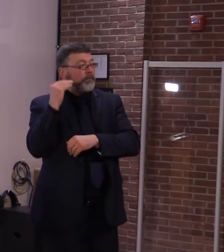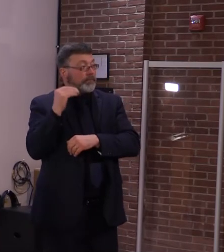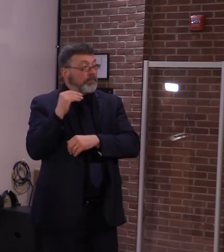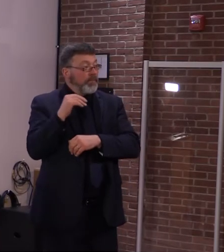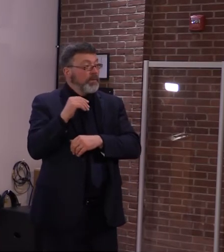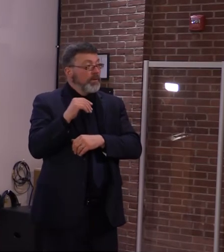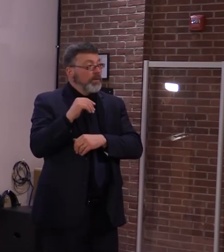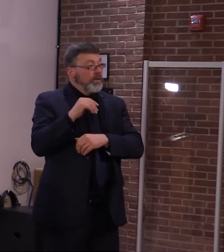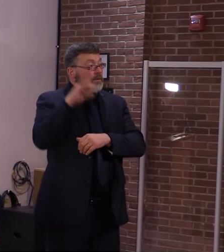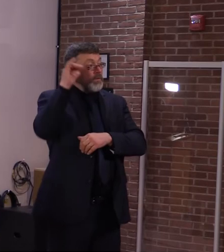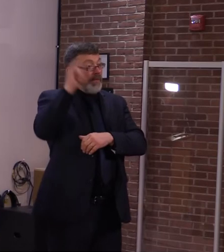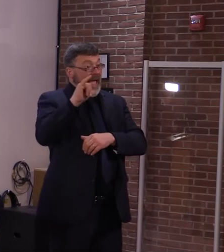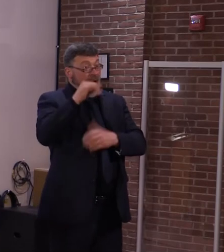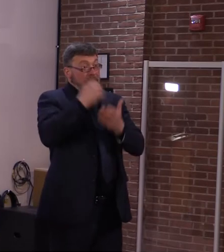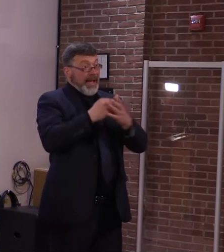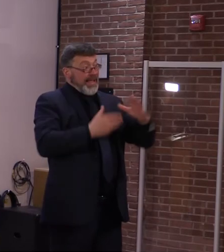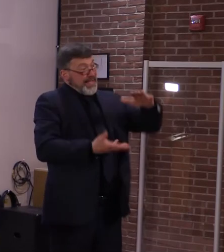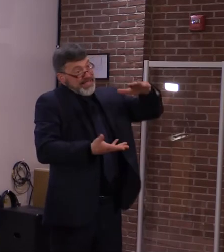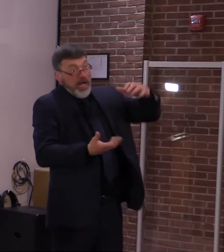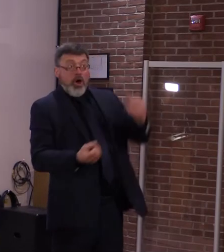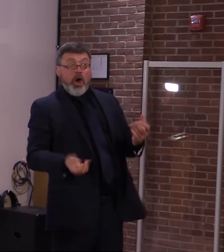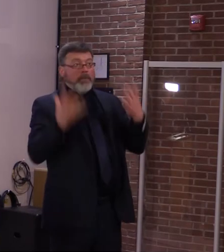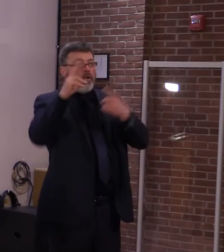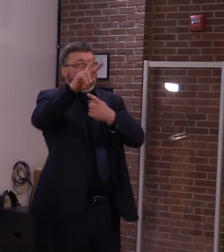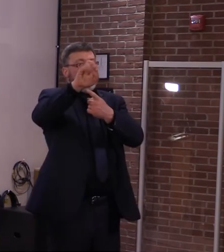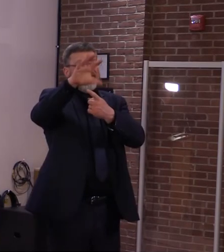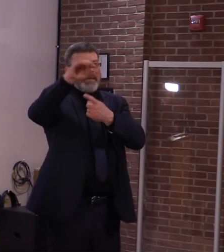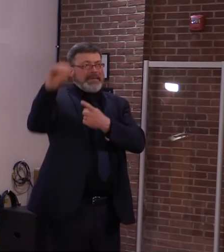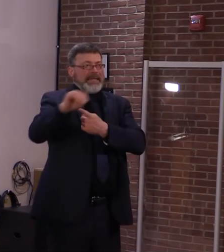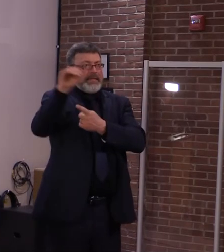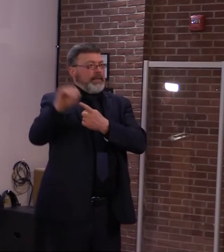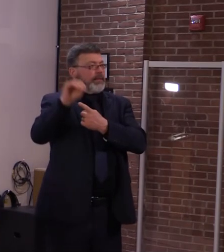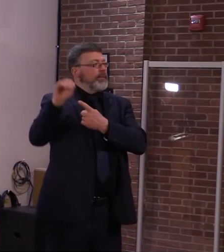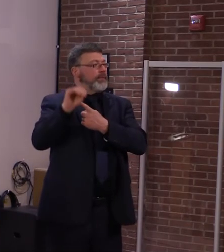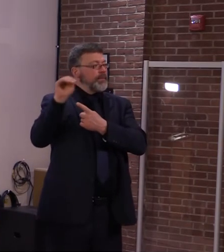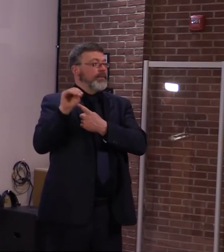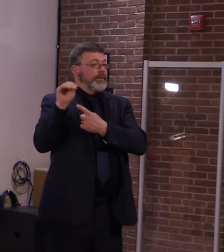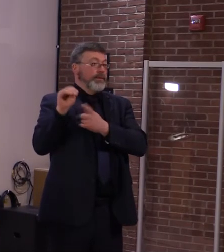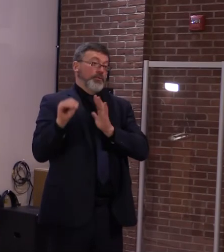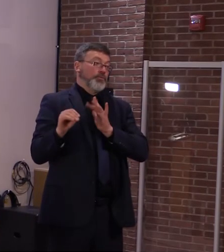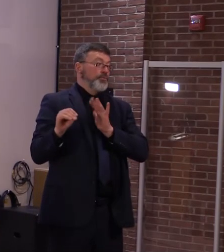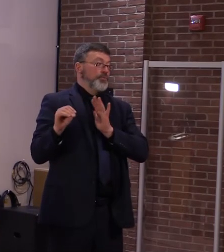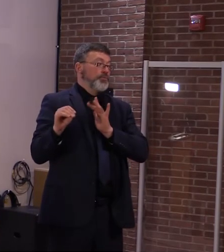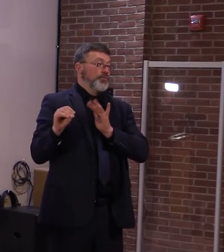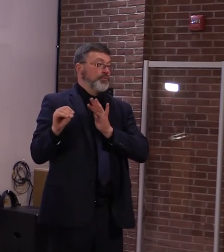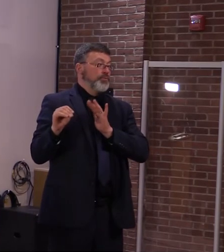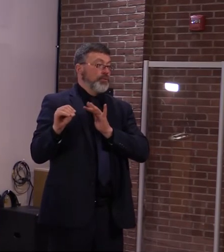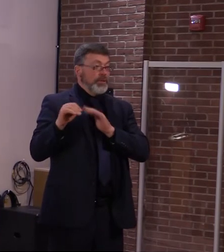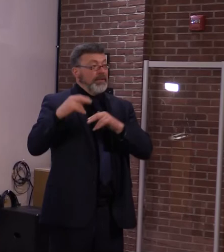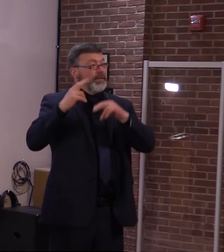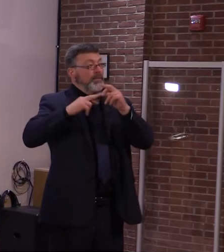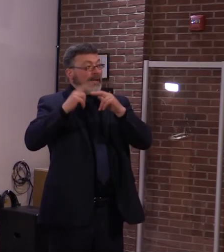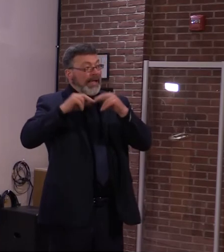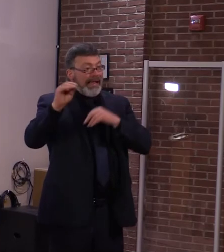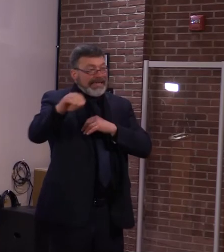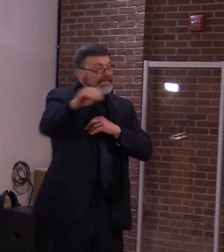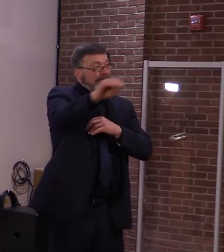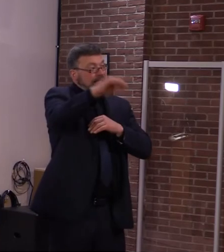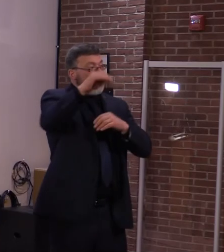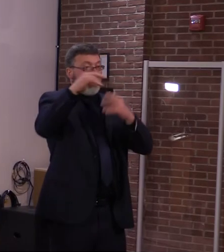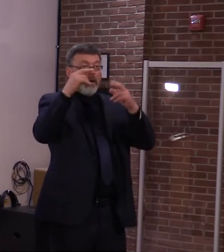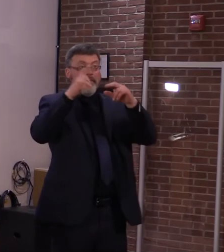more affordable housing for the workforce, as well as for those who are homeless.